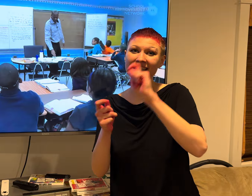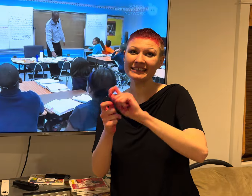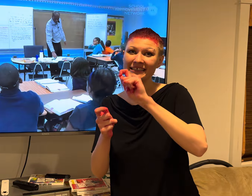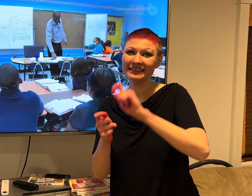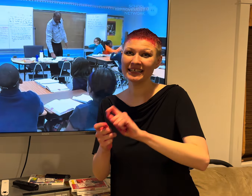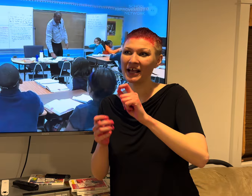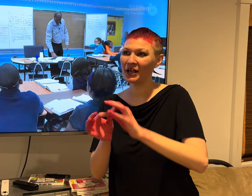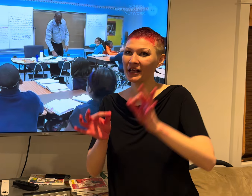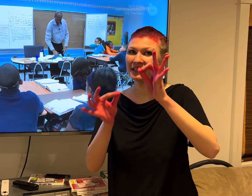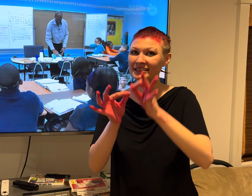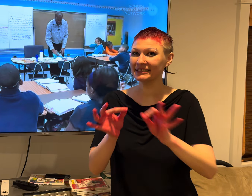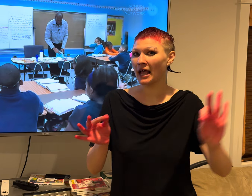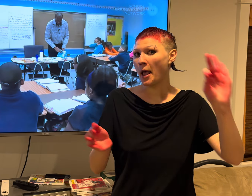right, very good. I want you to turn your